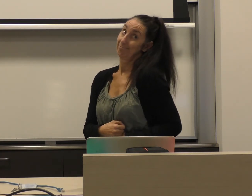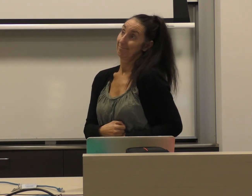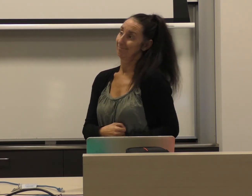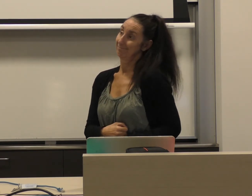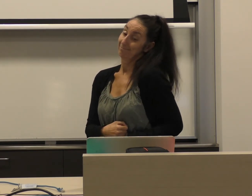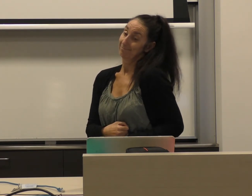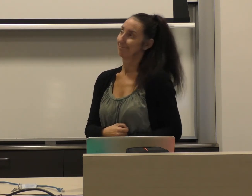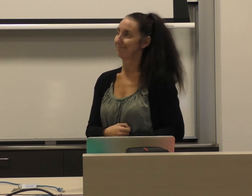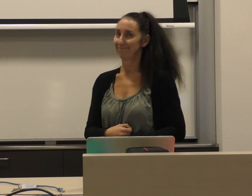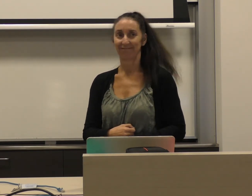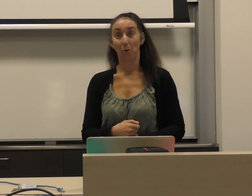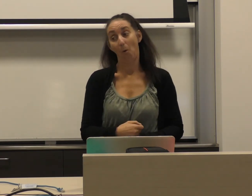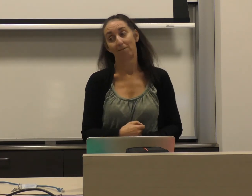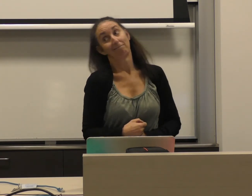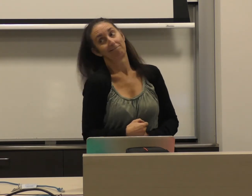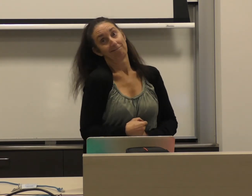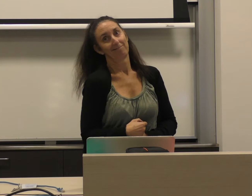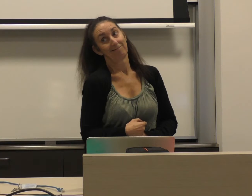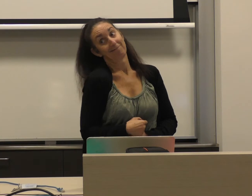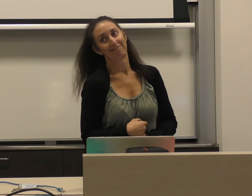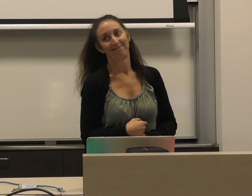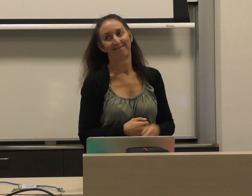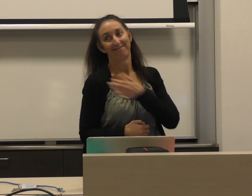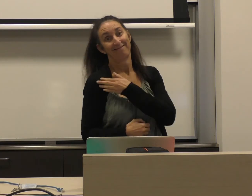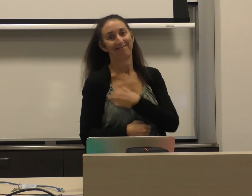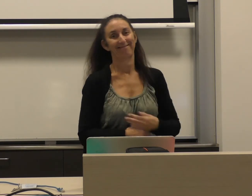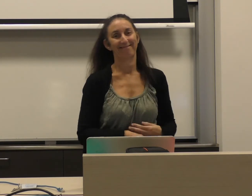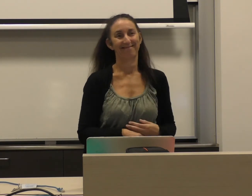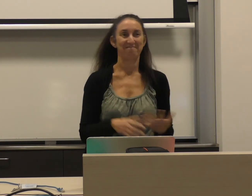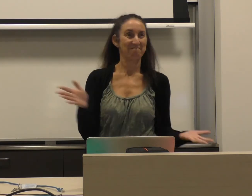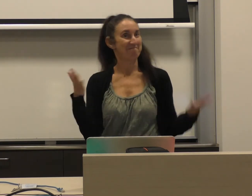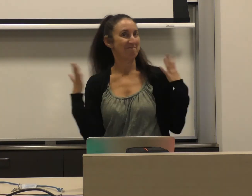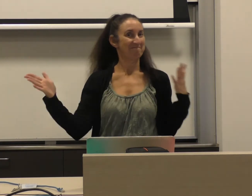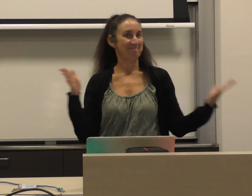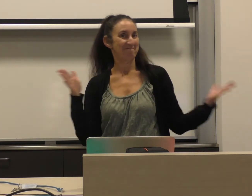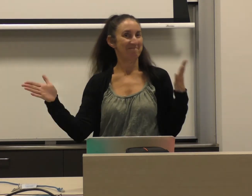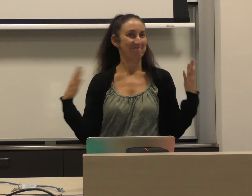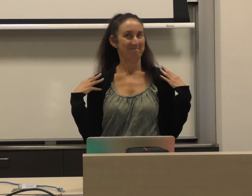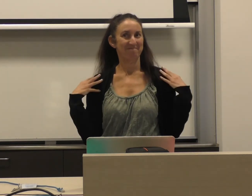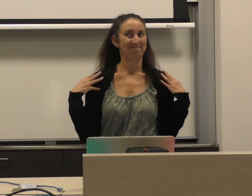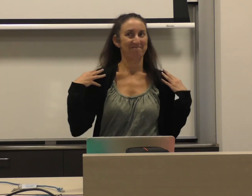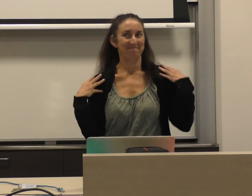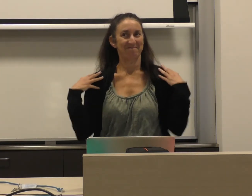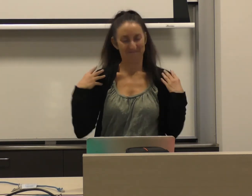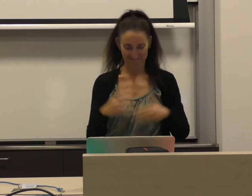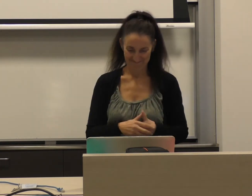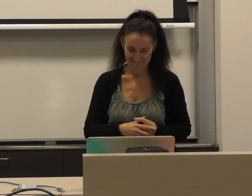there. Yeah, how about that person? How about this person? Right? So the shoulders